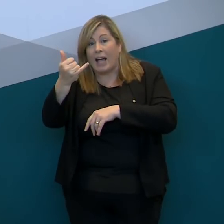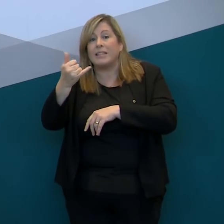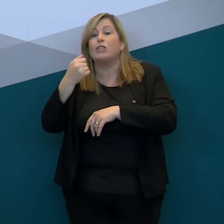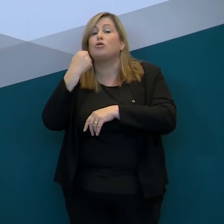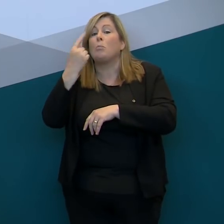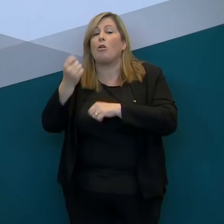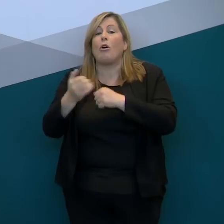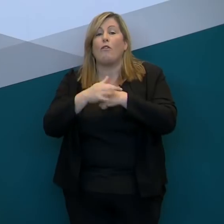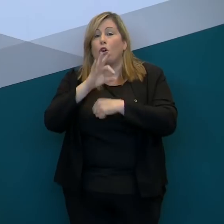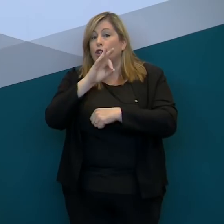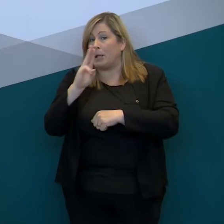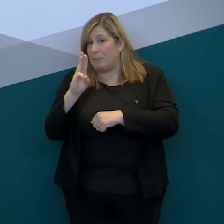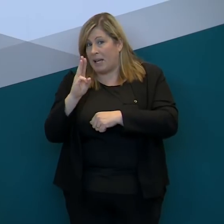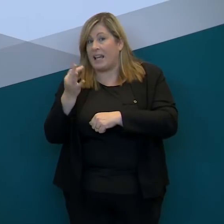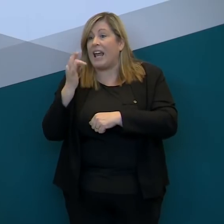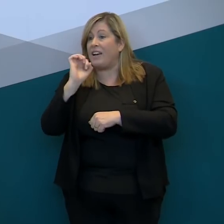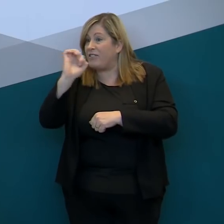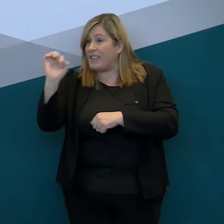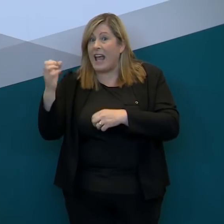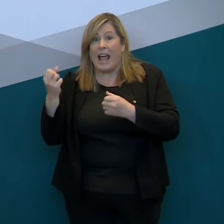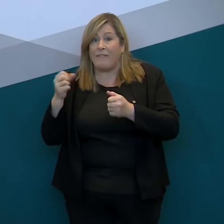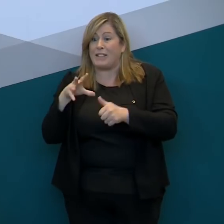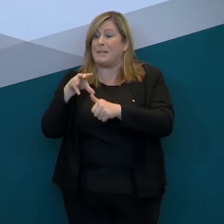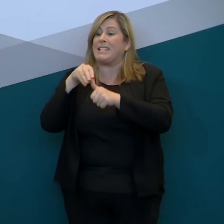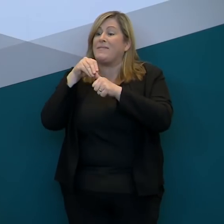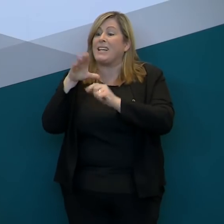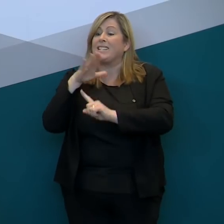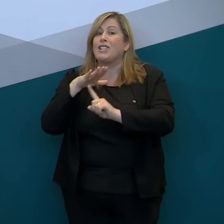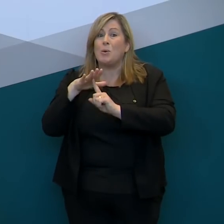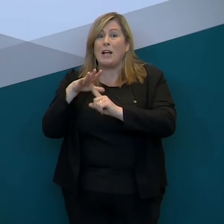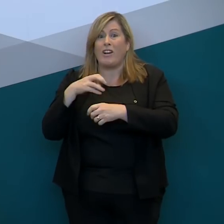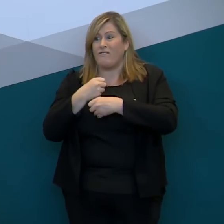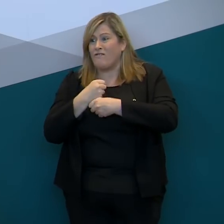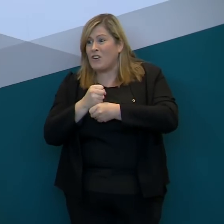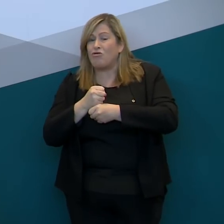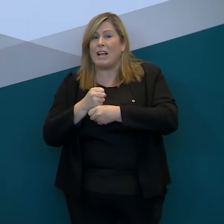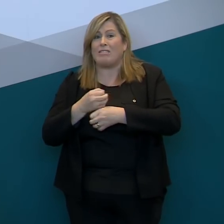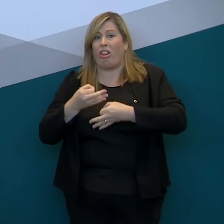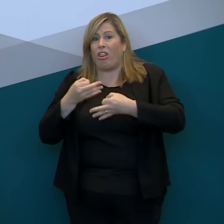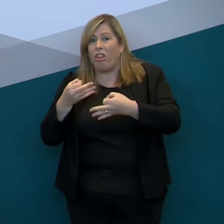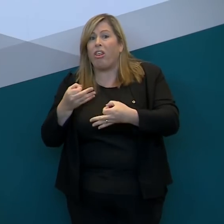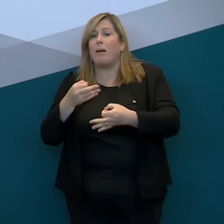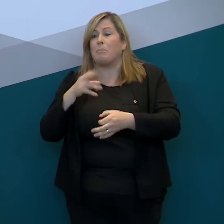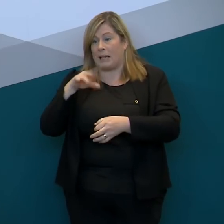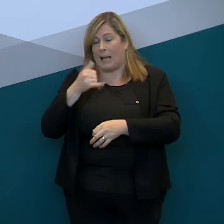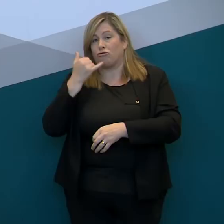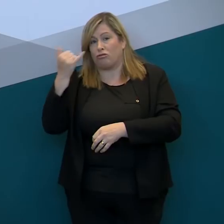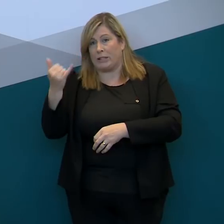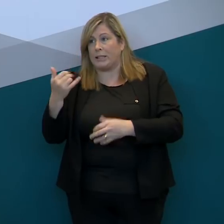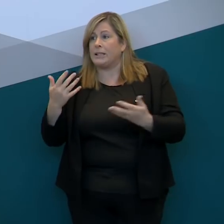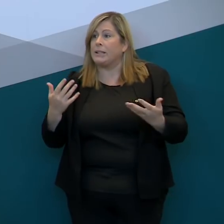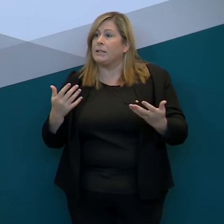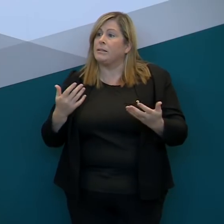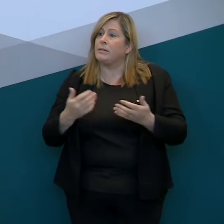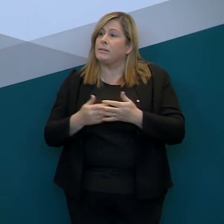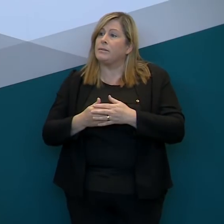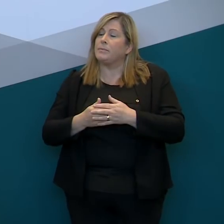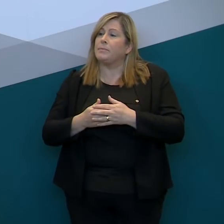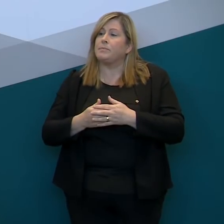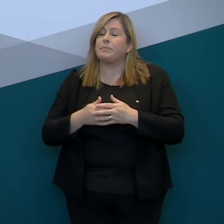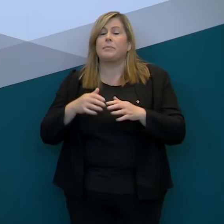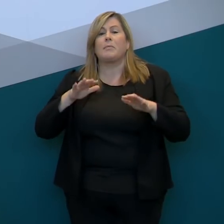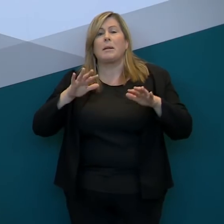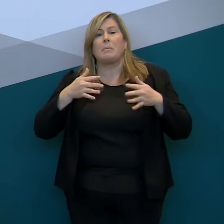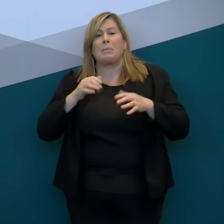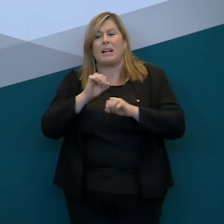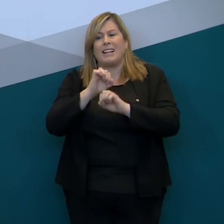delayed results on behalf of their patients. So we're hoping that will be instigated the next day or two. And it's mainly their frustration. It's mainly